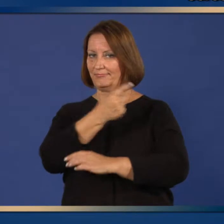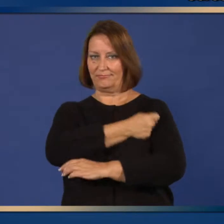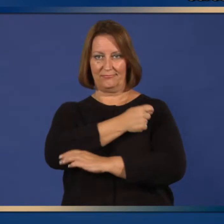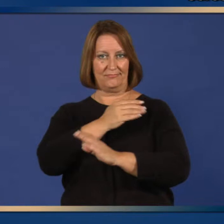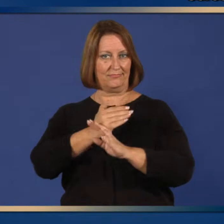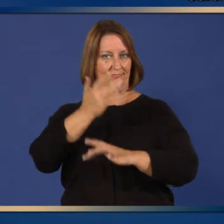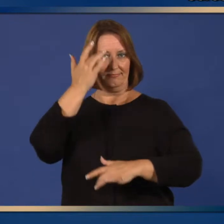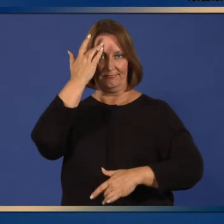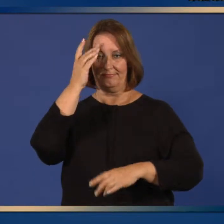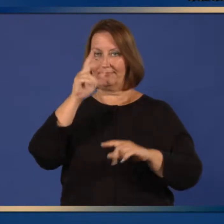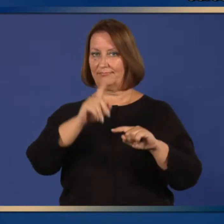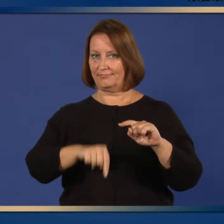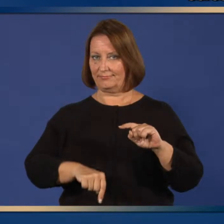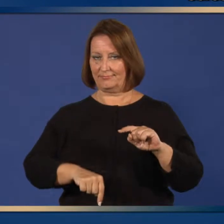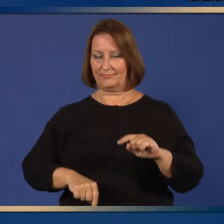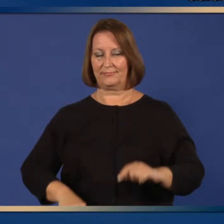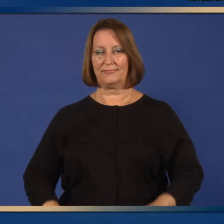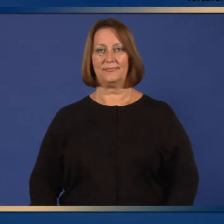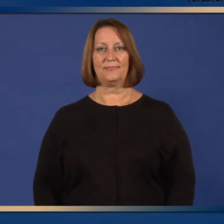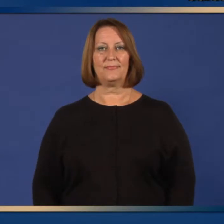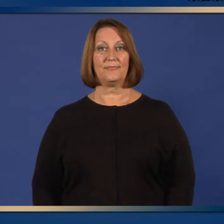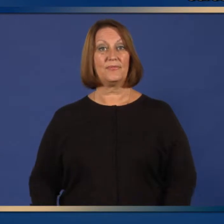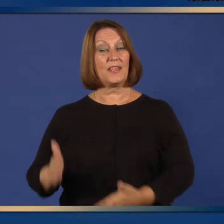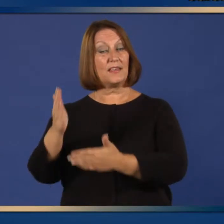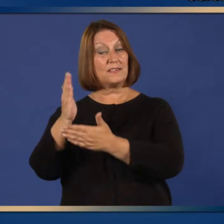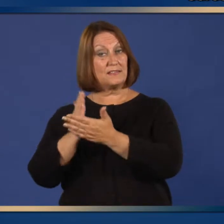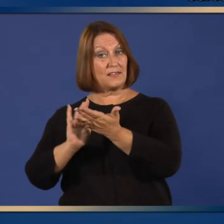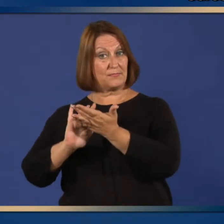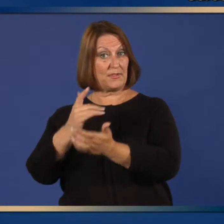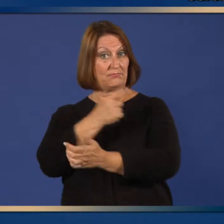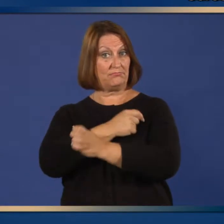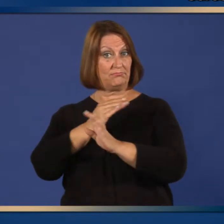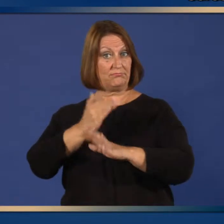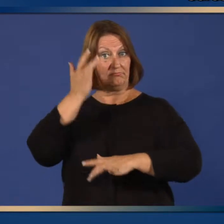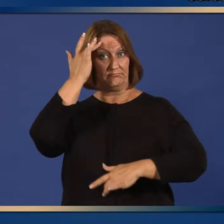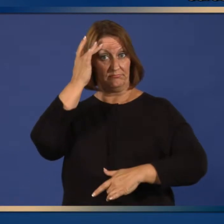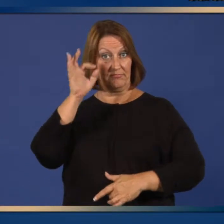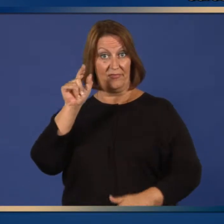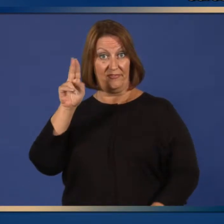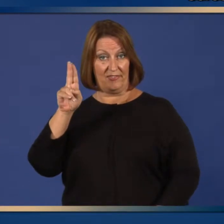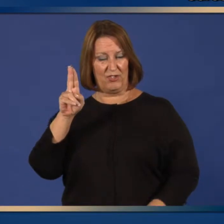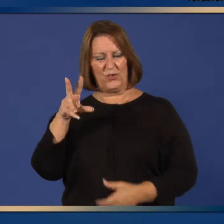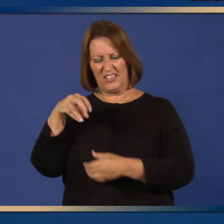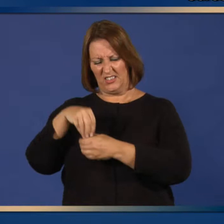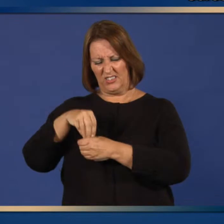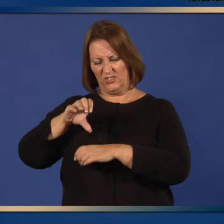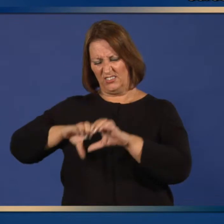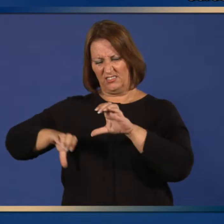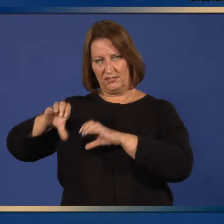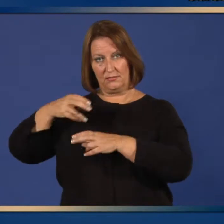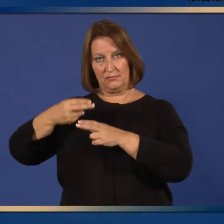Some inactivated influenza vaccines contain thimerosal as a preservative.